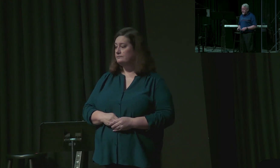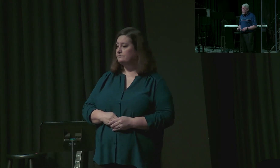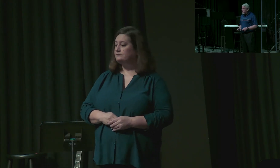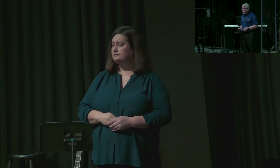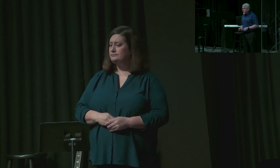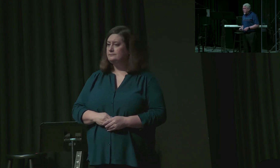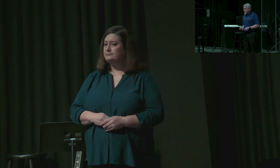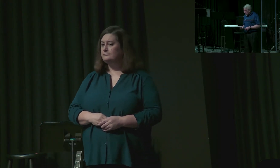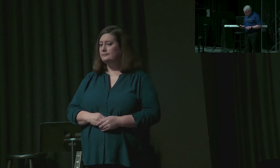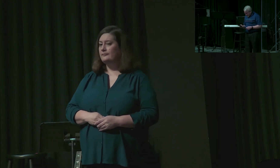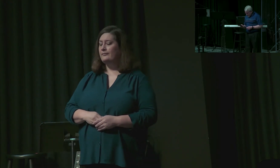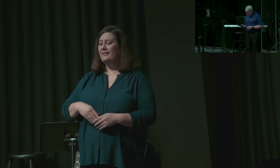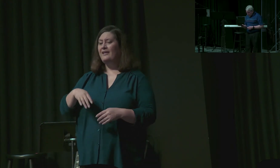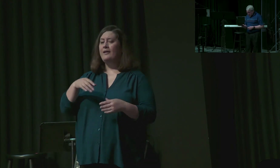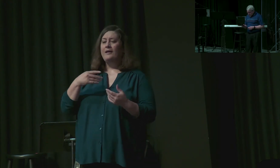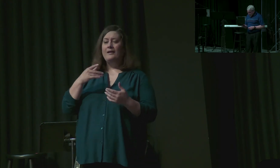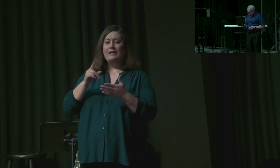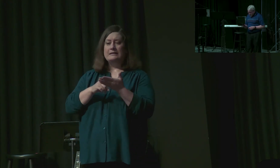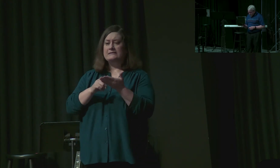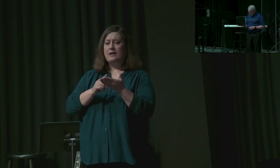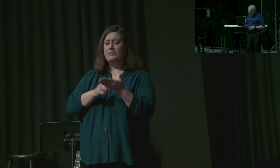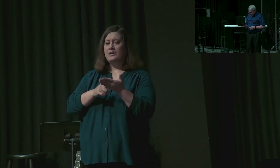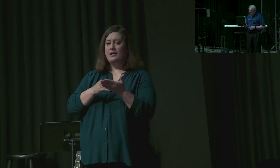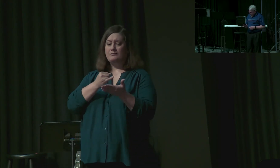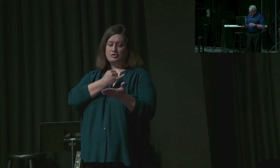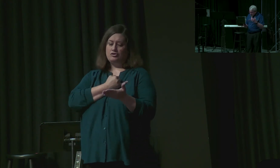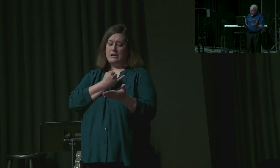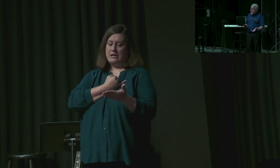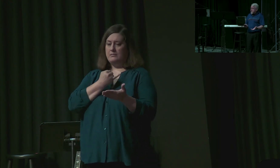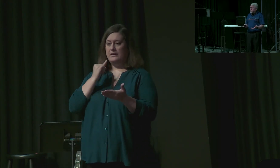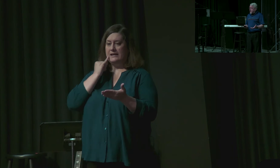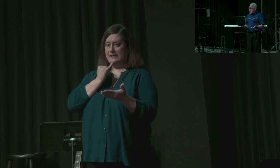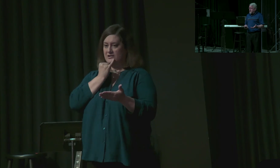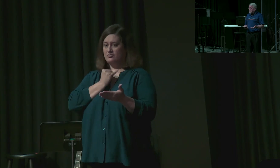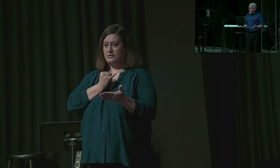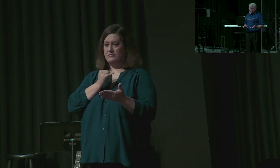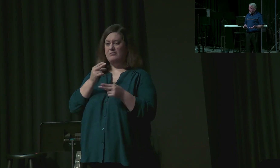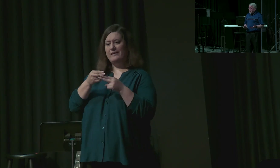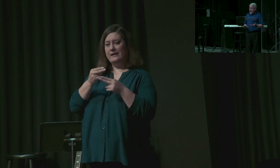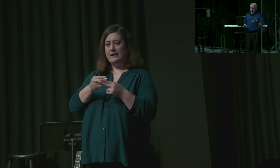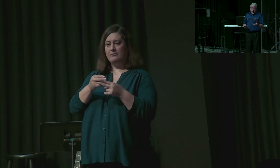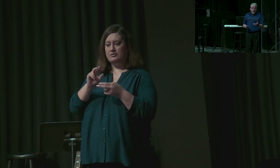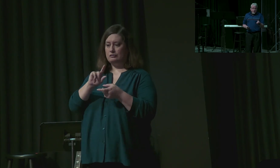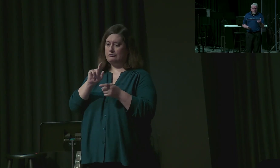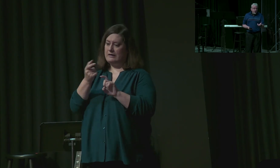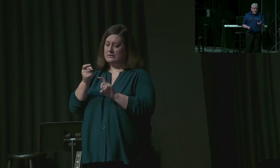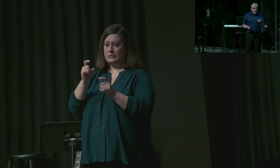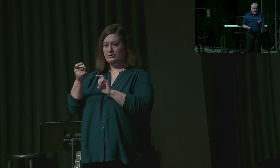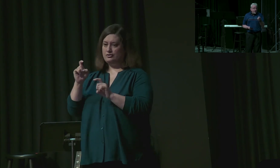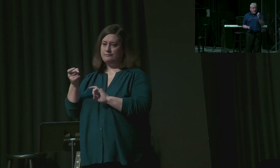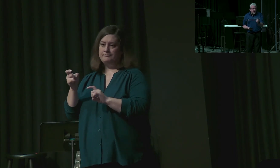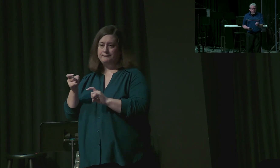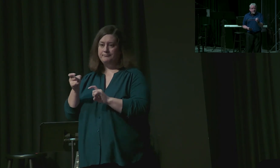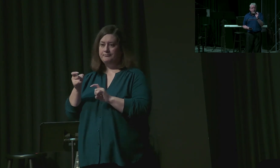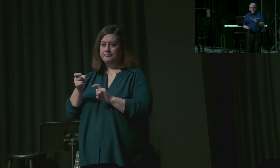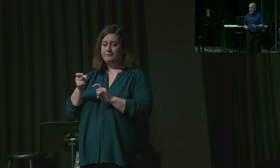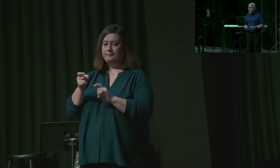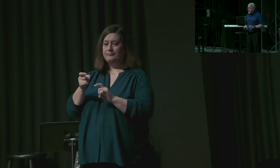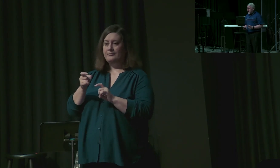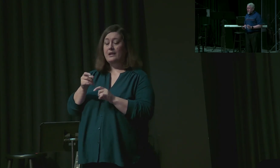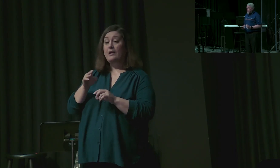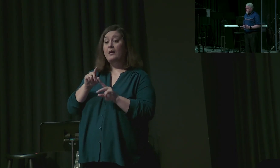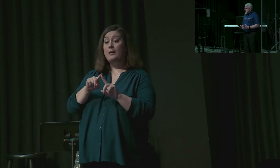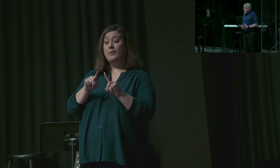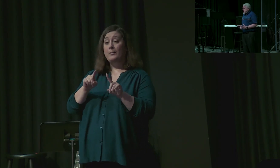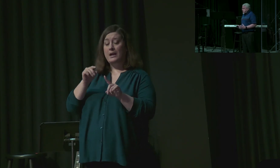sometimes referred to as Israel. In this, though, our author Moses is being careful to